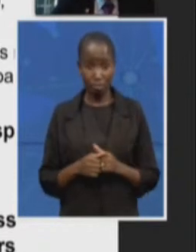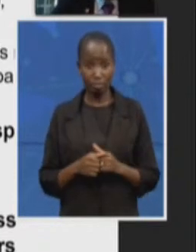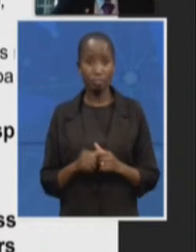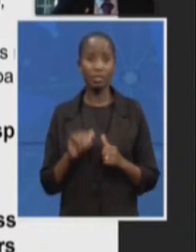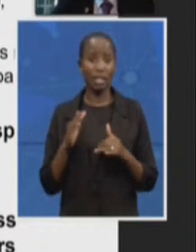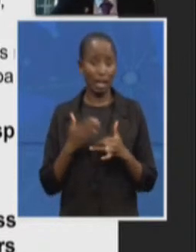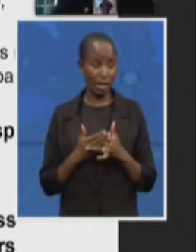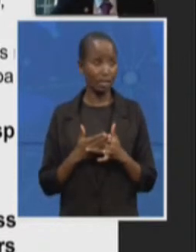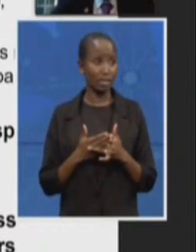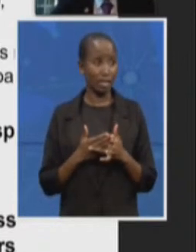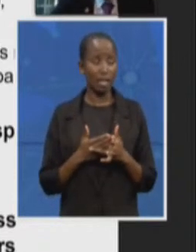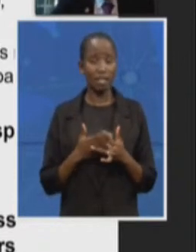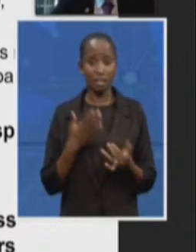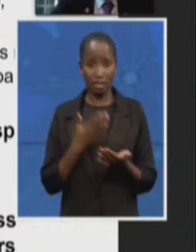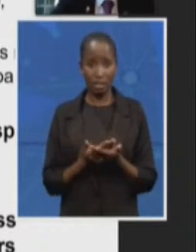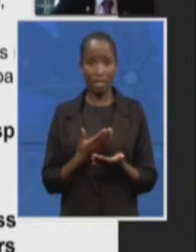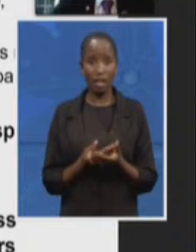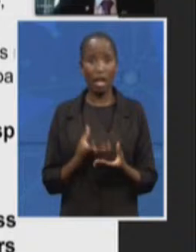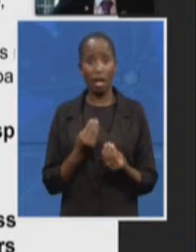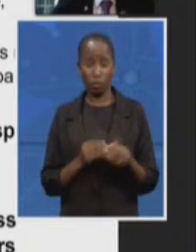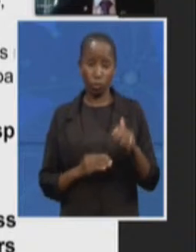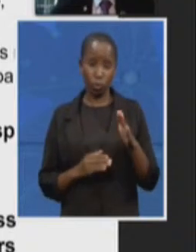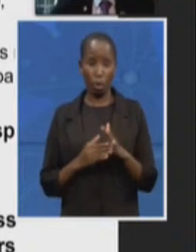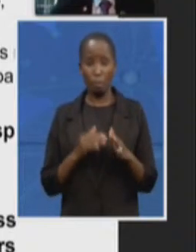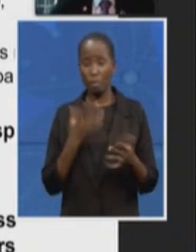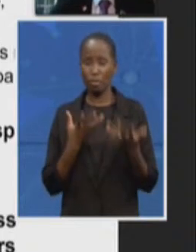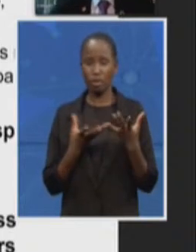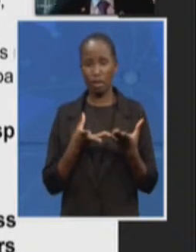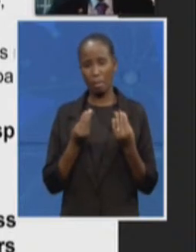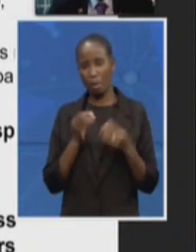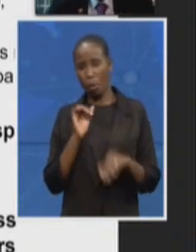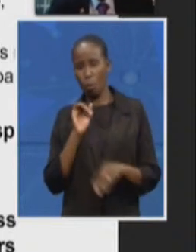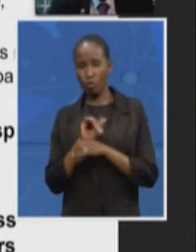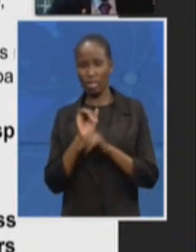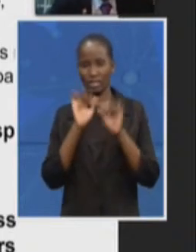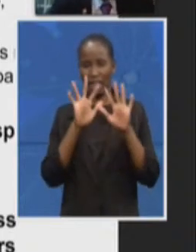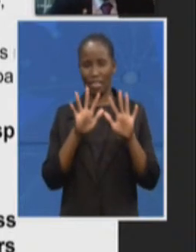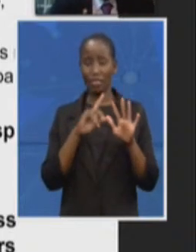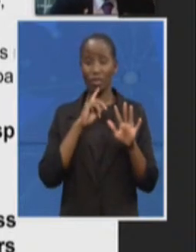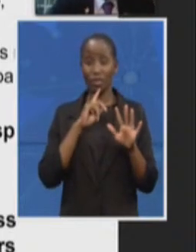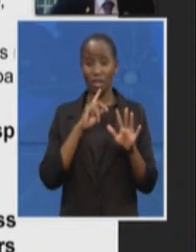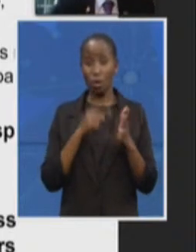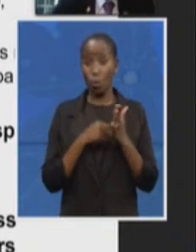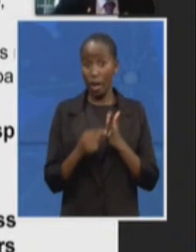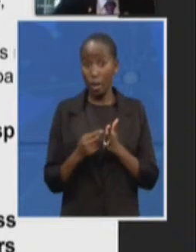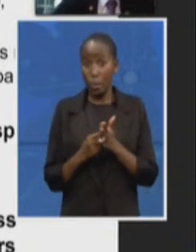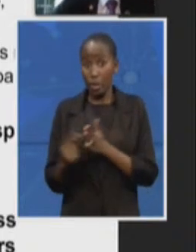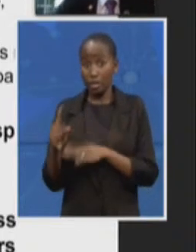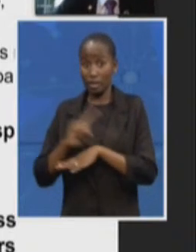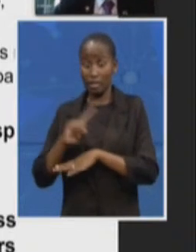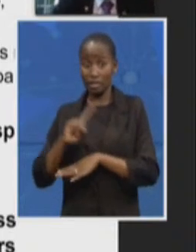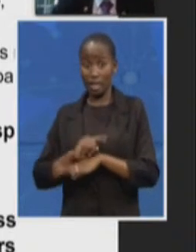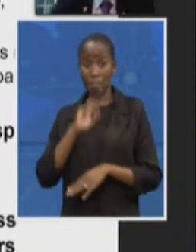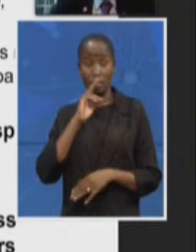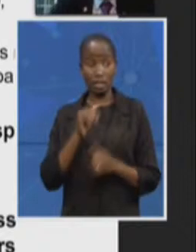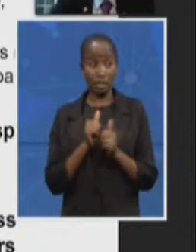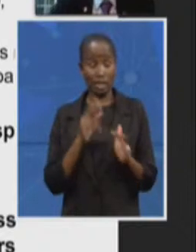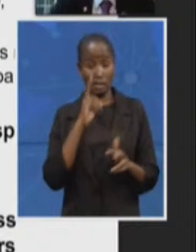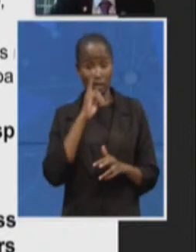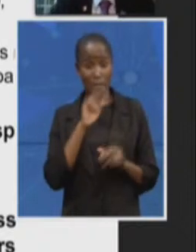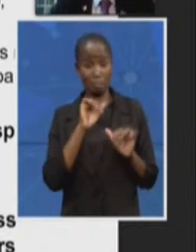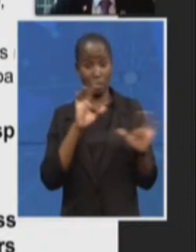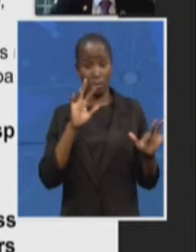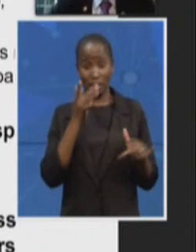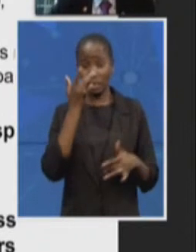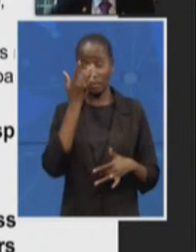10,000 cases by the end of the week per day. We'll see pressure on hospitals within the next 2 to 3 weeks. And even if Omicron is